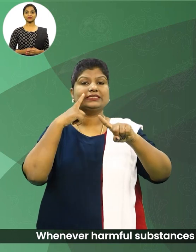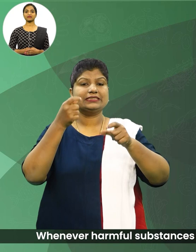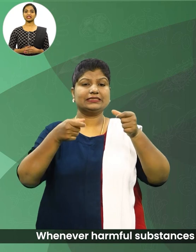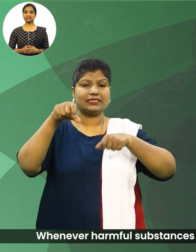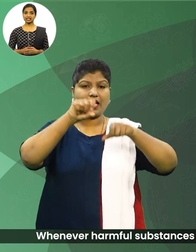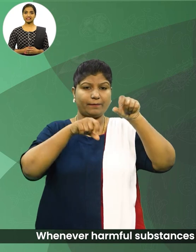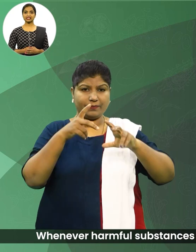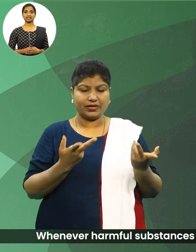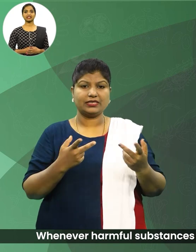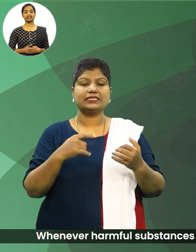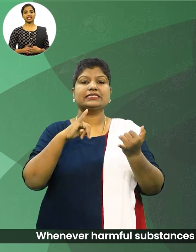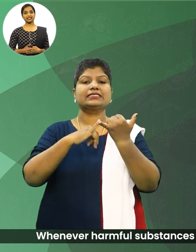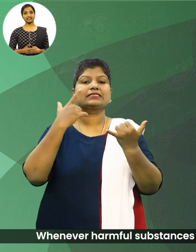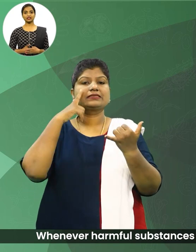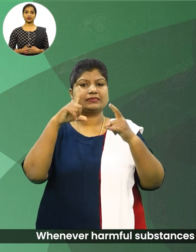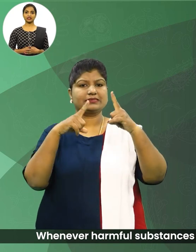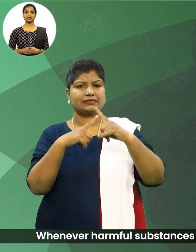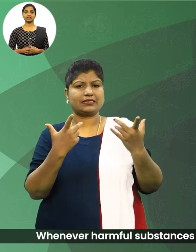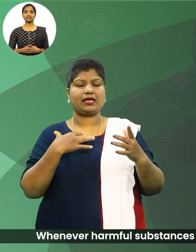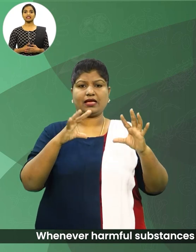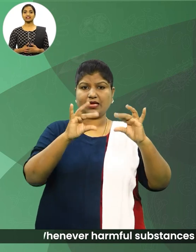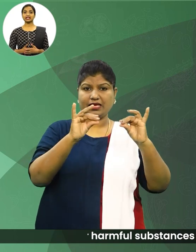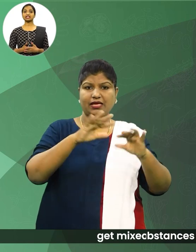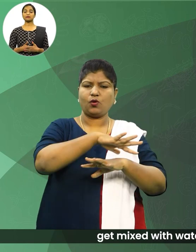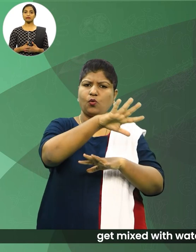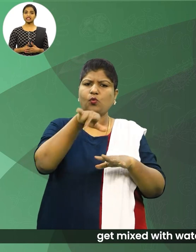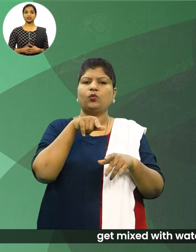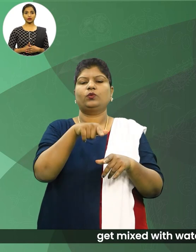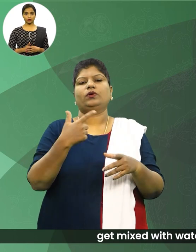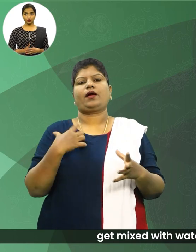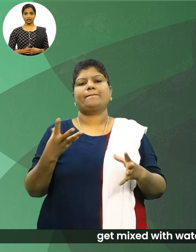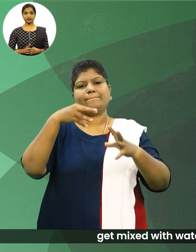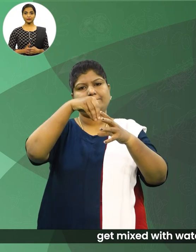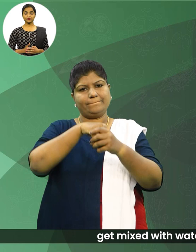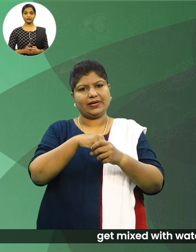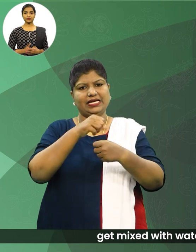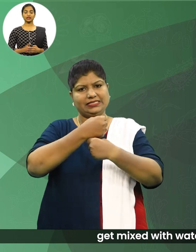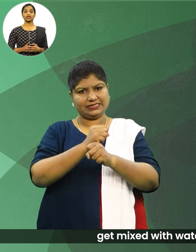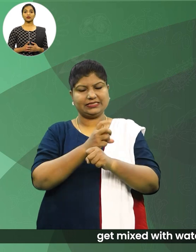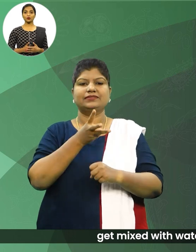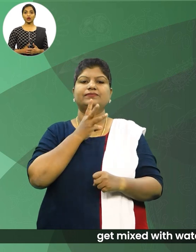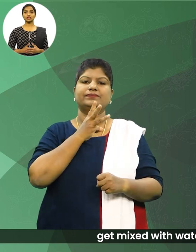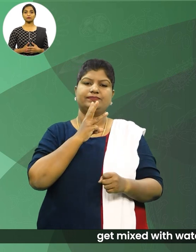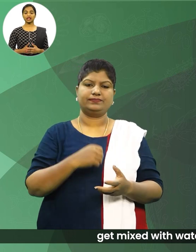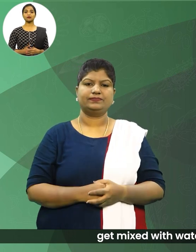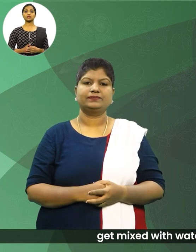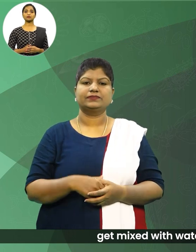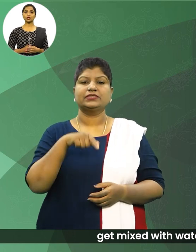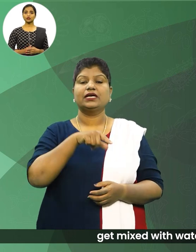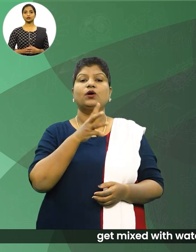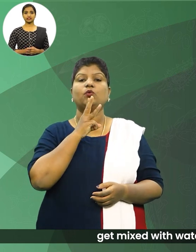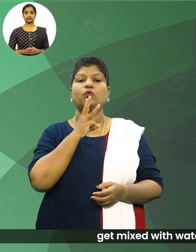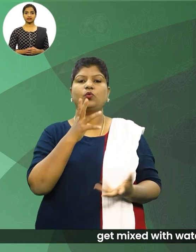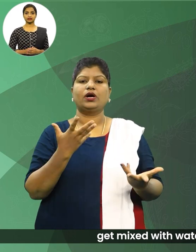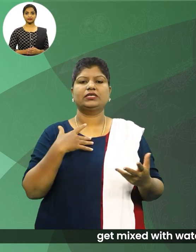silt etc get mixed with water, the water becomes